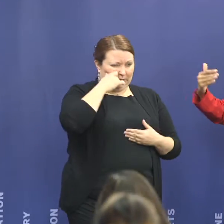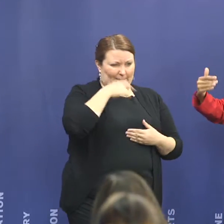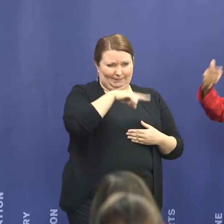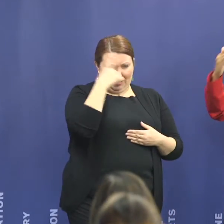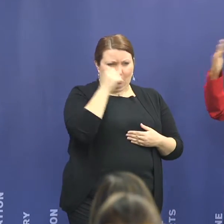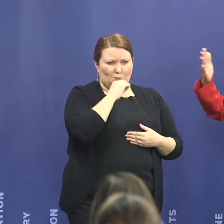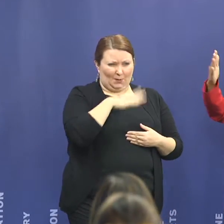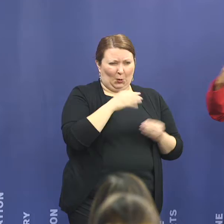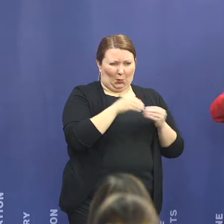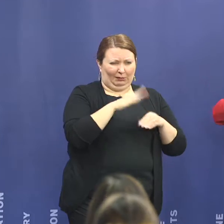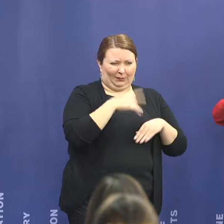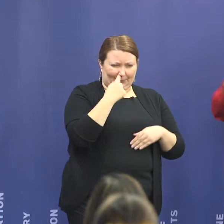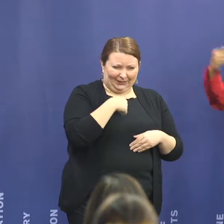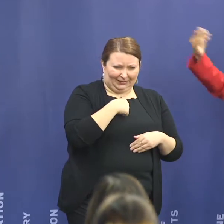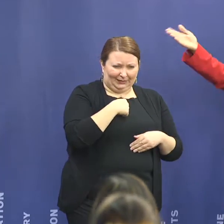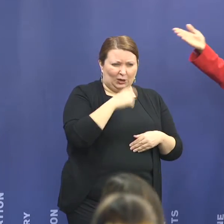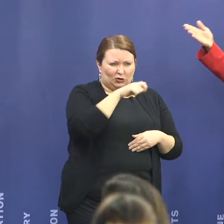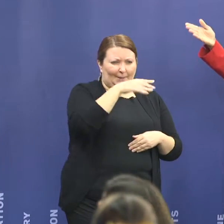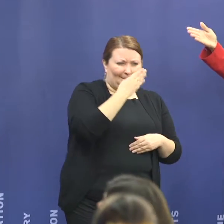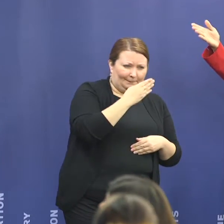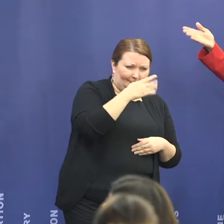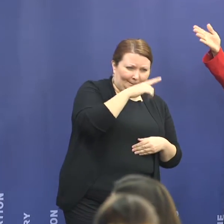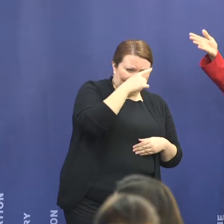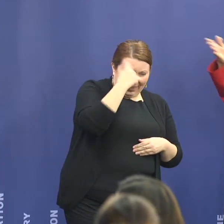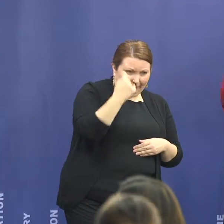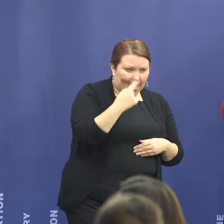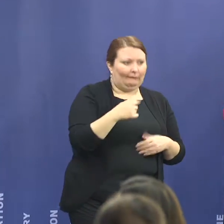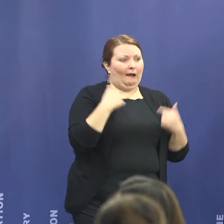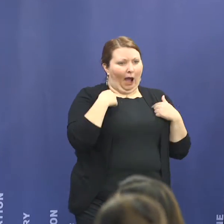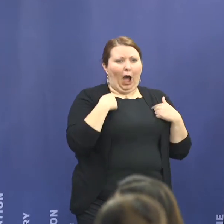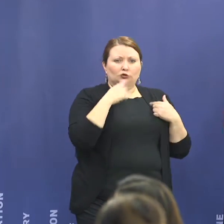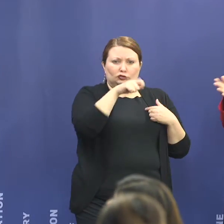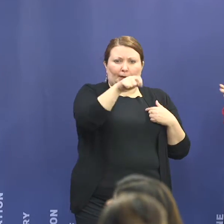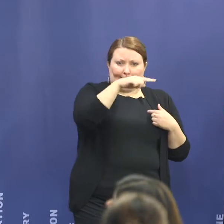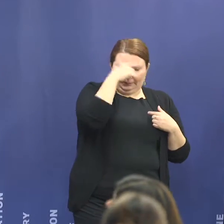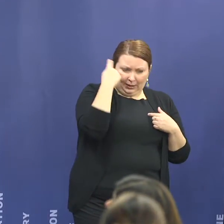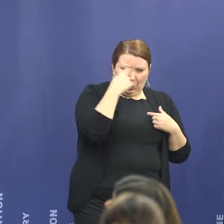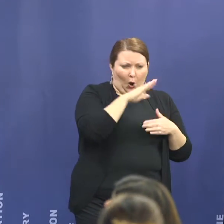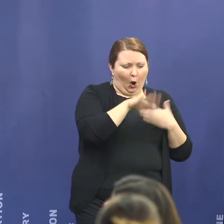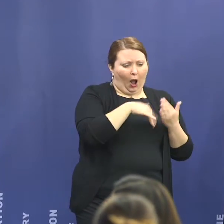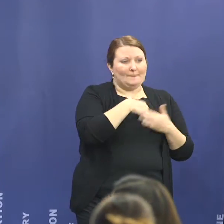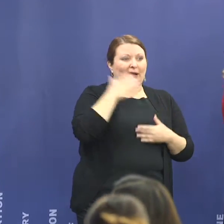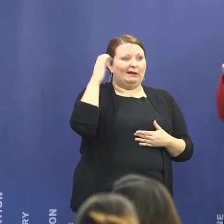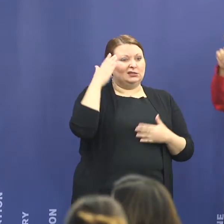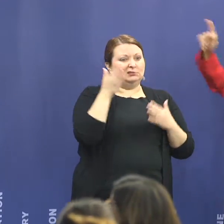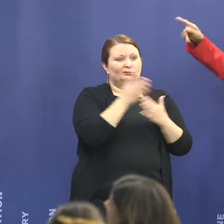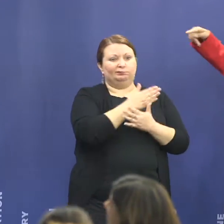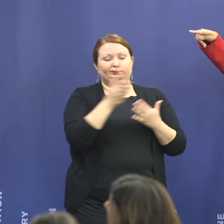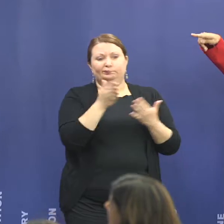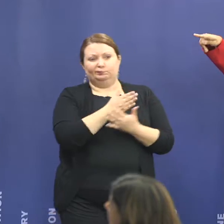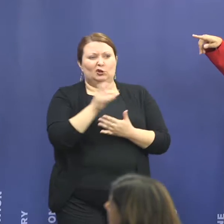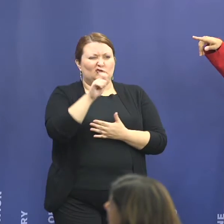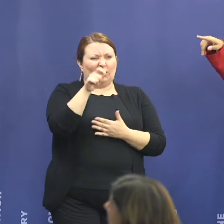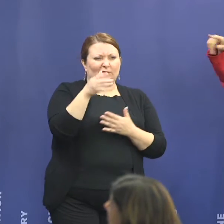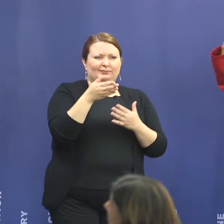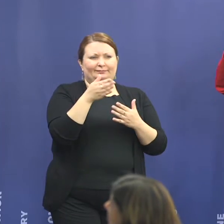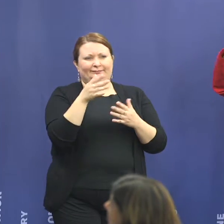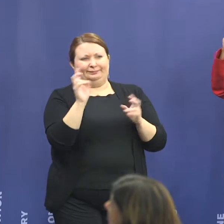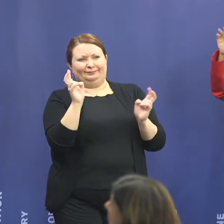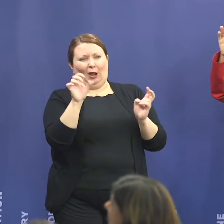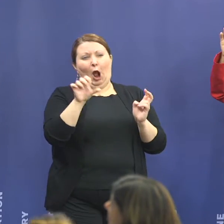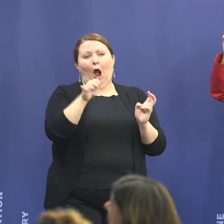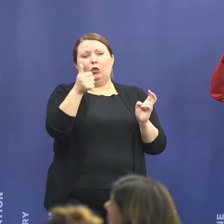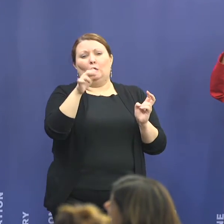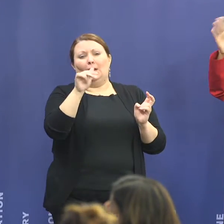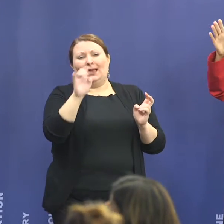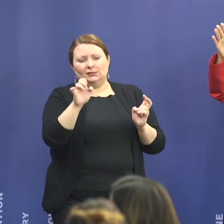black woman than I am, would check black. I would check black as well, and probably All my other cousins in between might check that other box that says some other